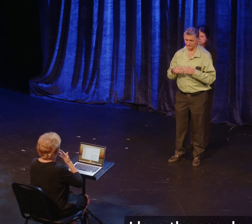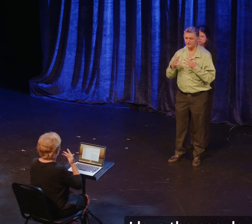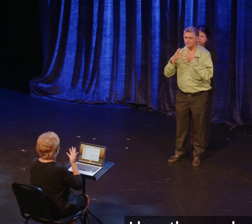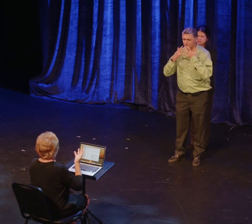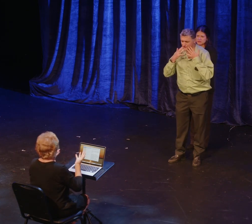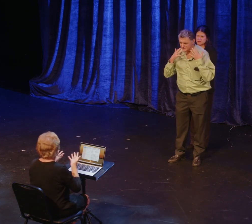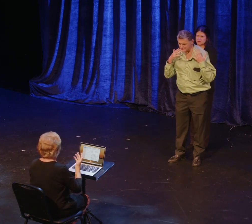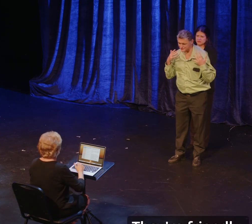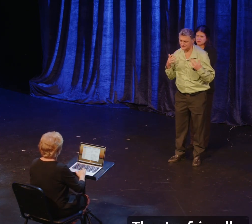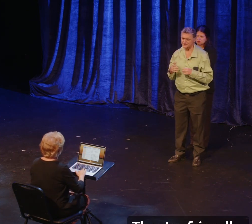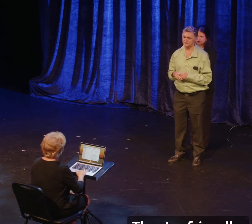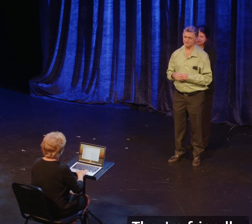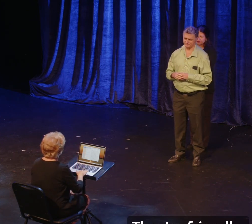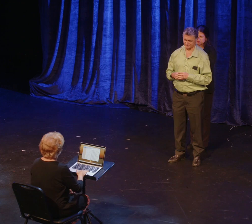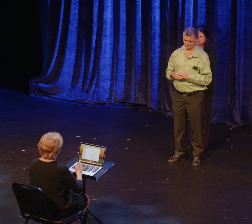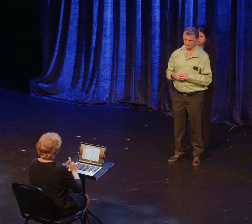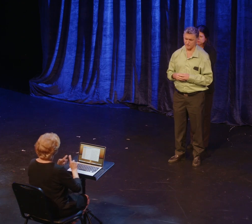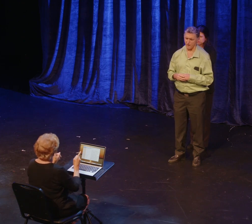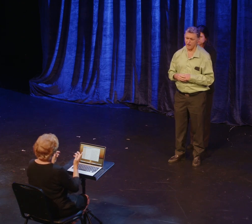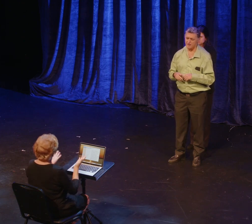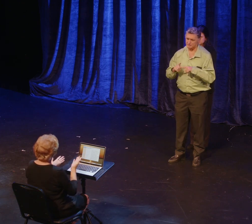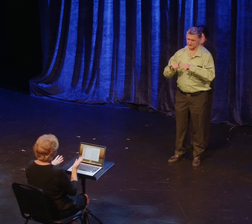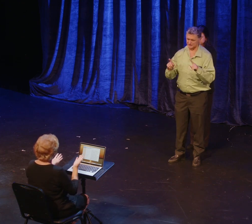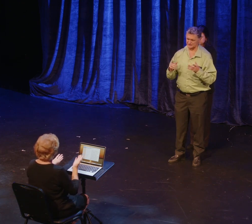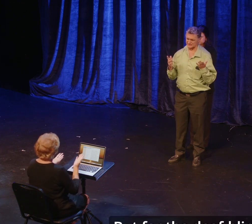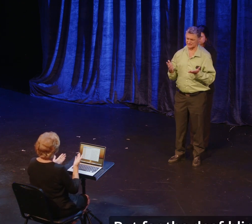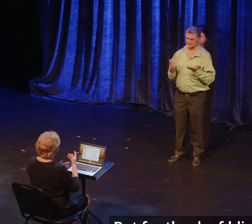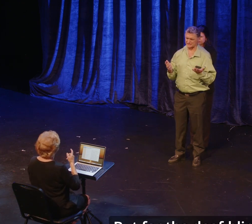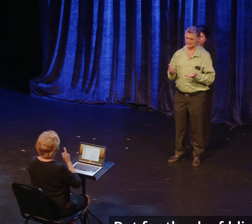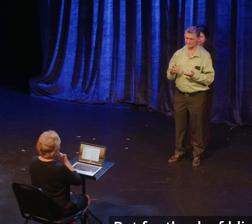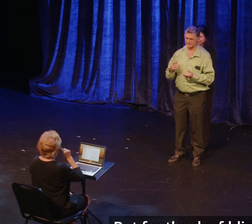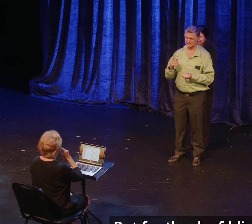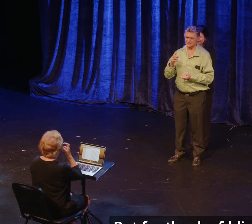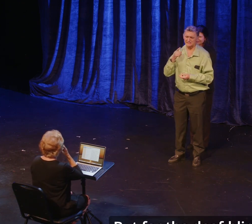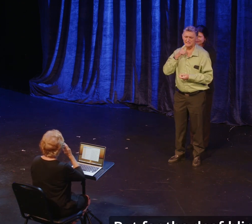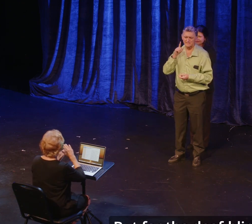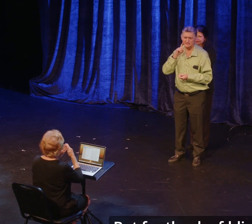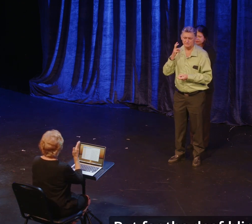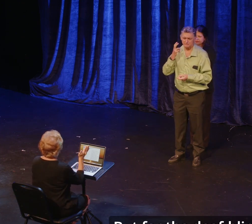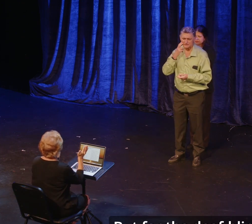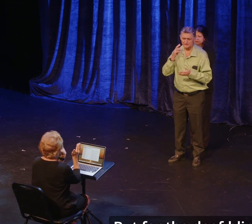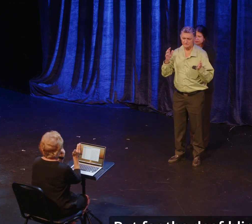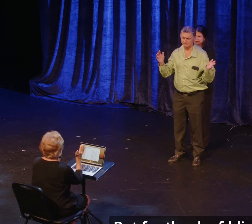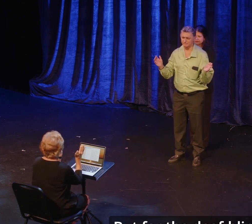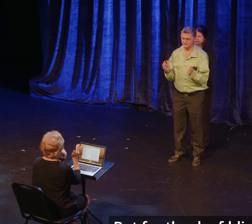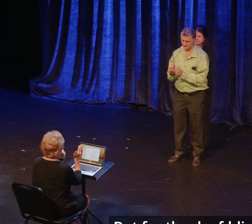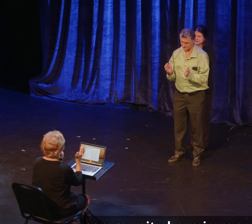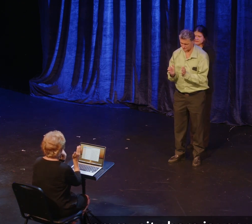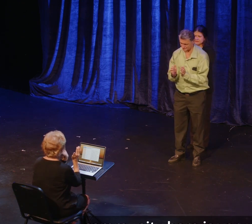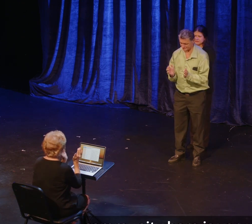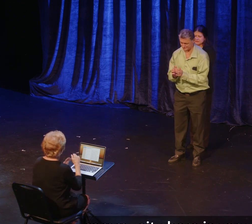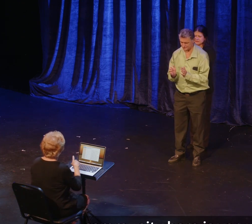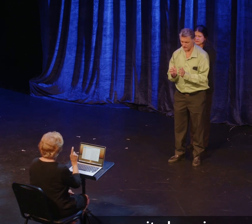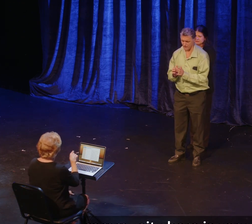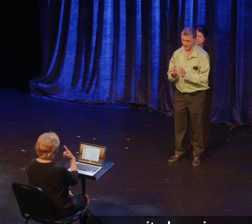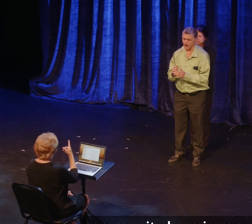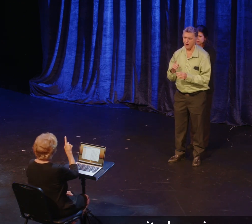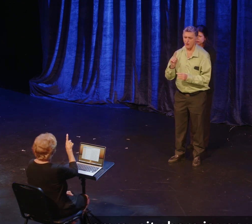people. They're friendly, but for the deaf-blind community here is